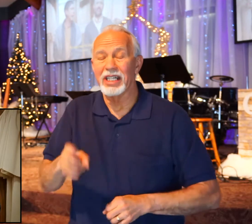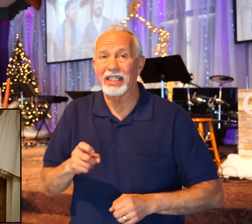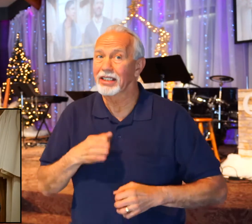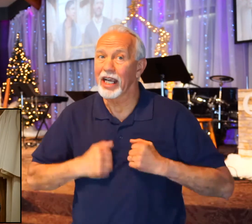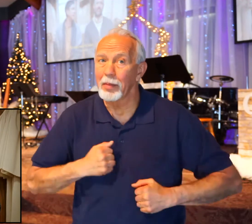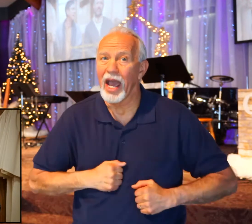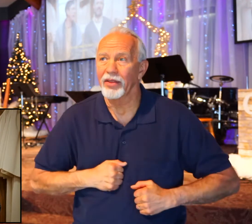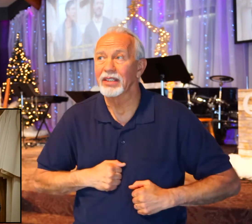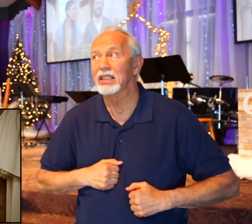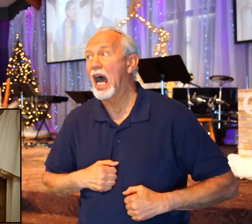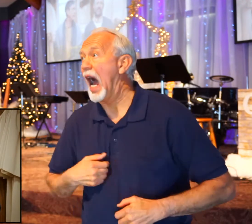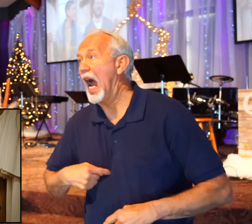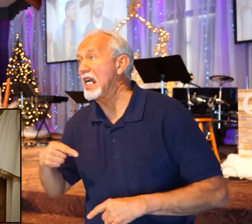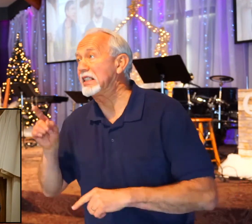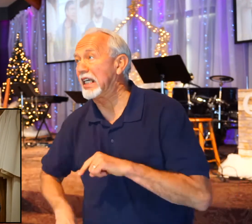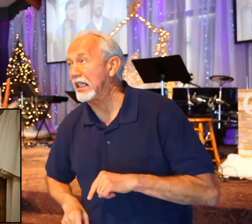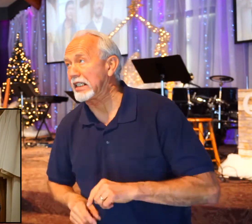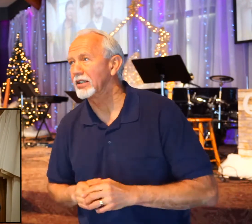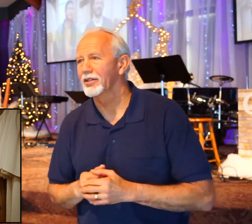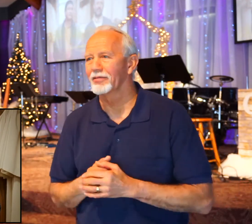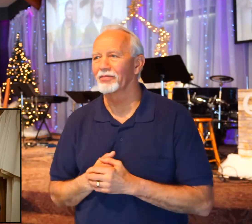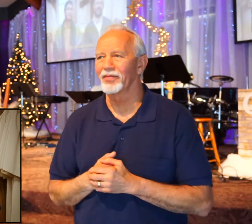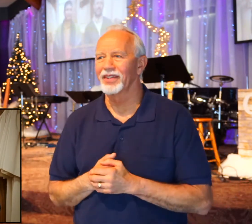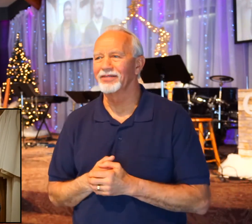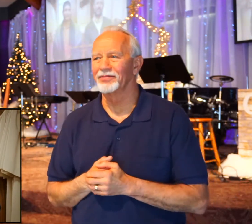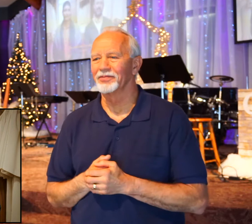I can't.